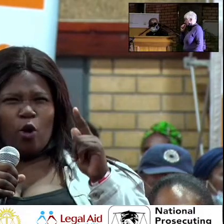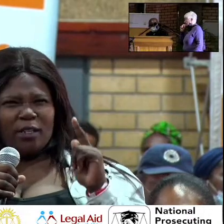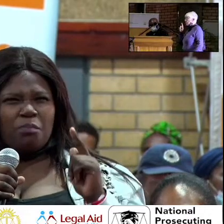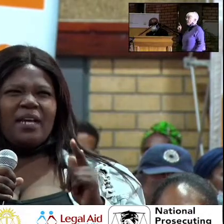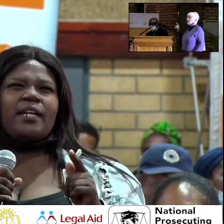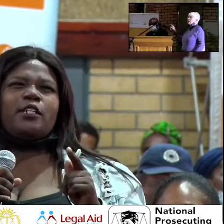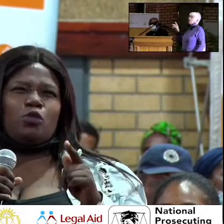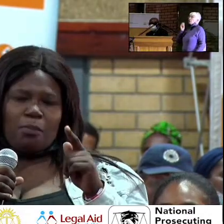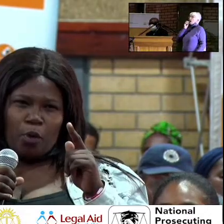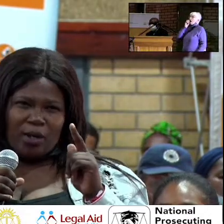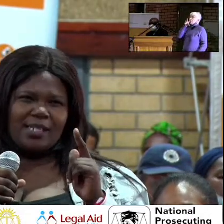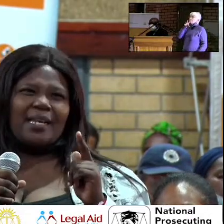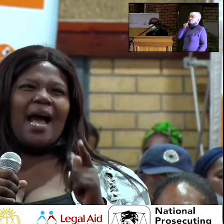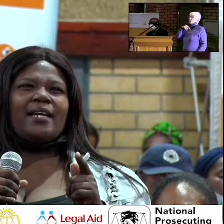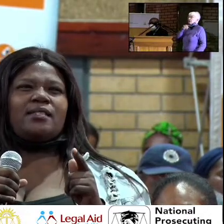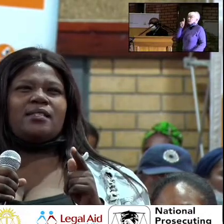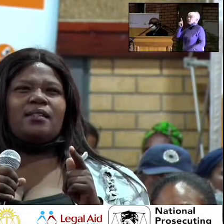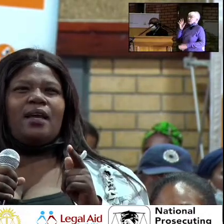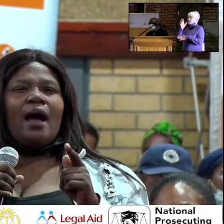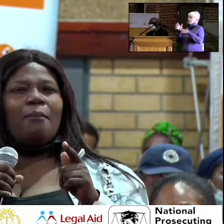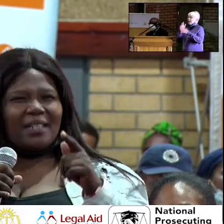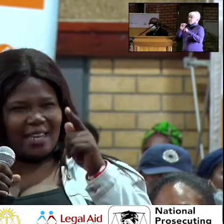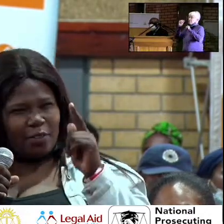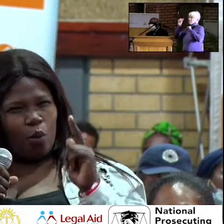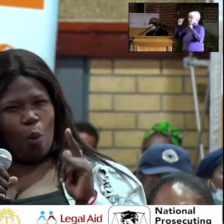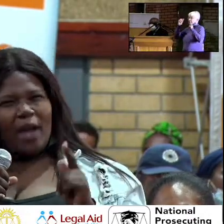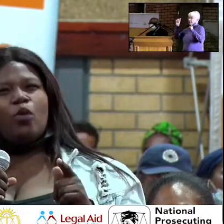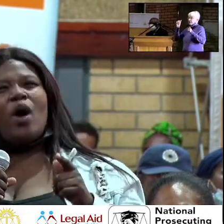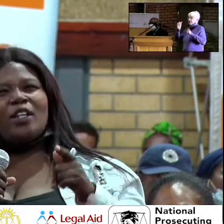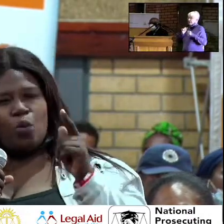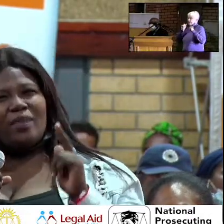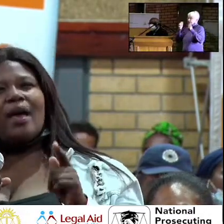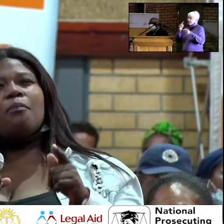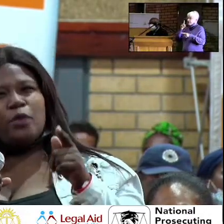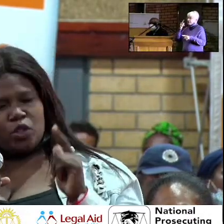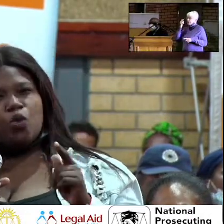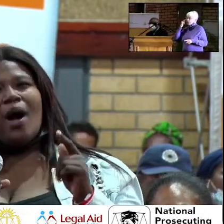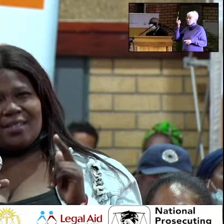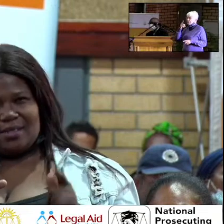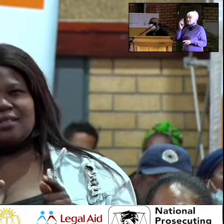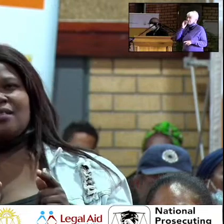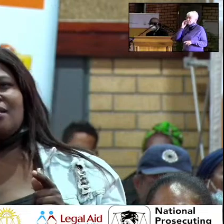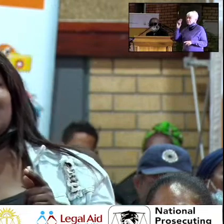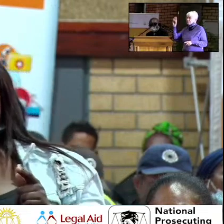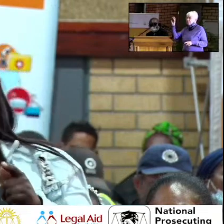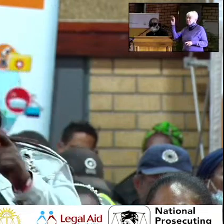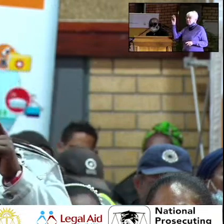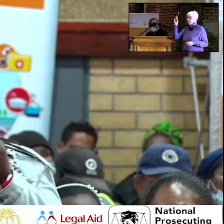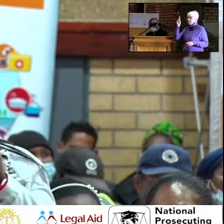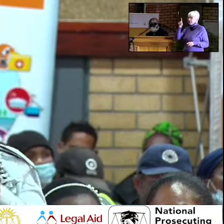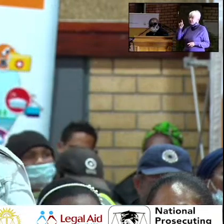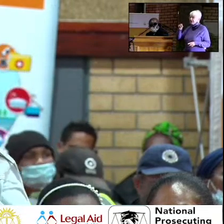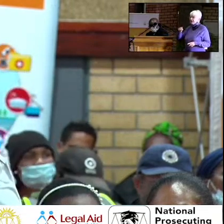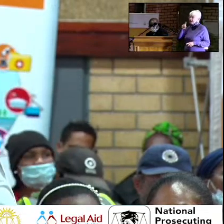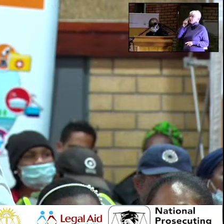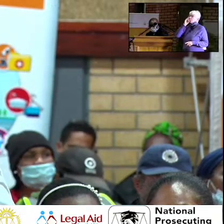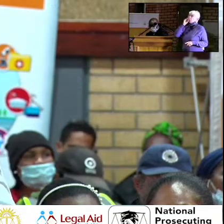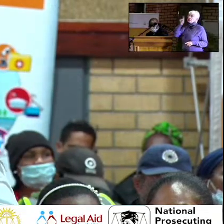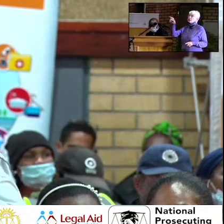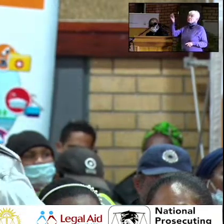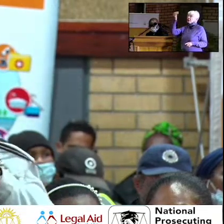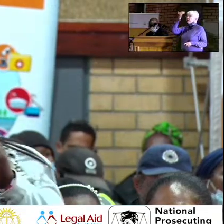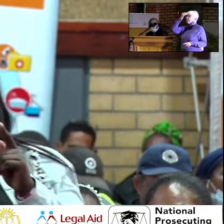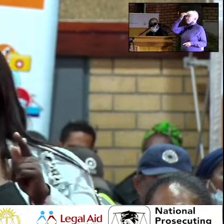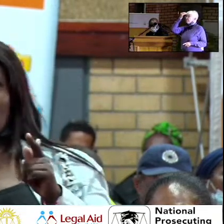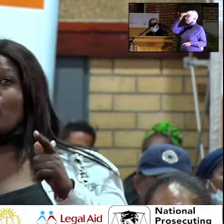We got married to the police guys, but they are the one who are doing the abuse to us. Do you take note of it?